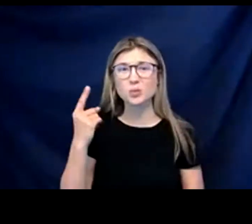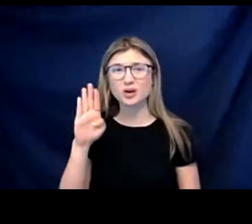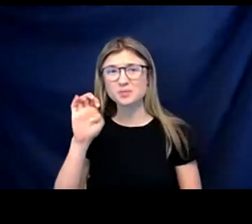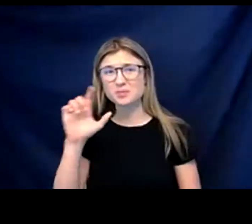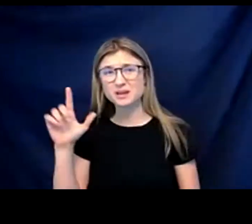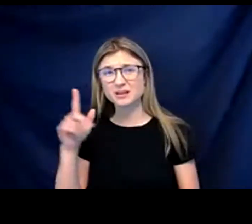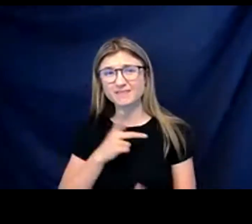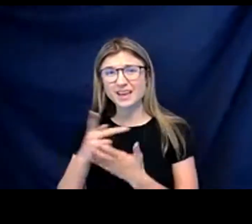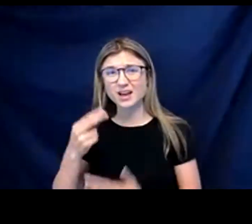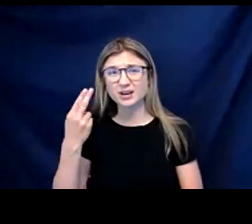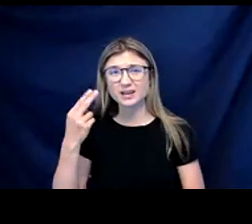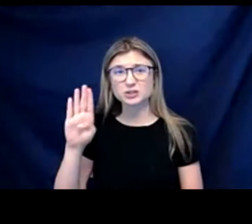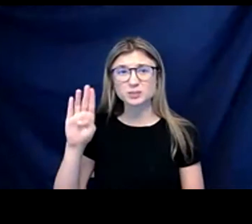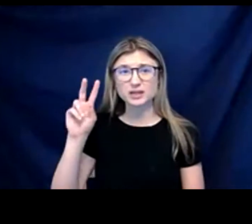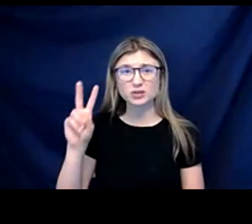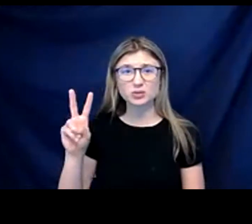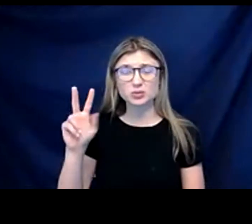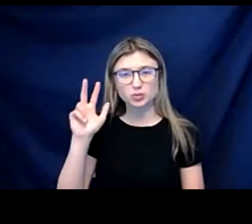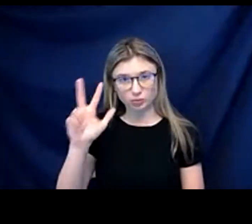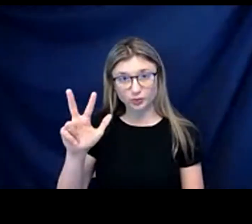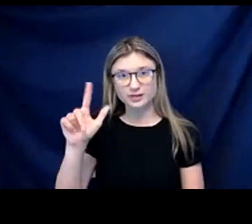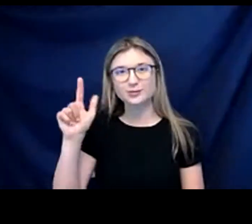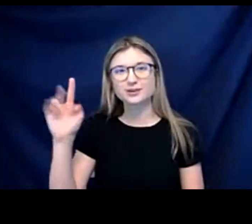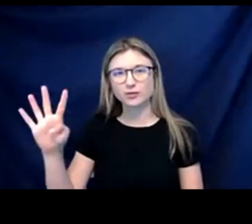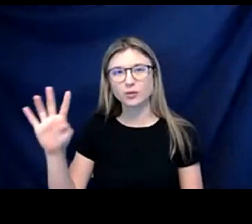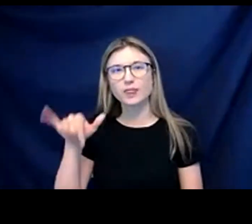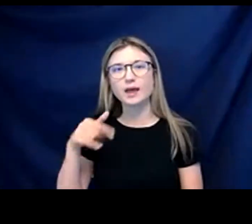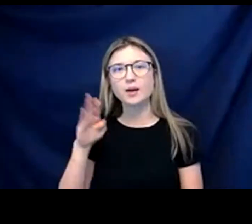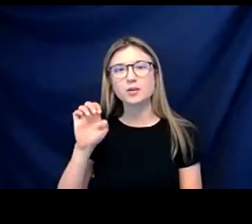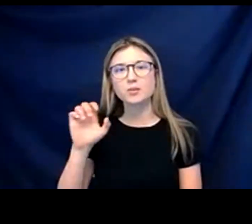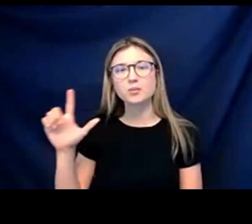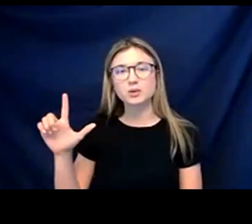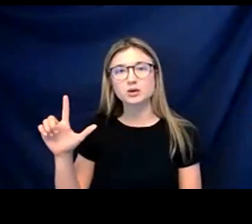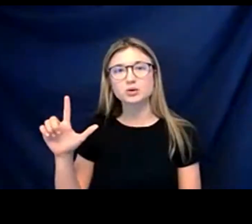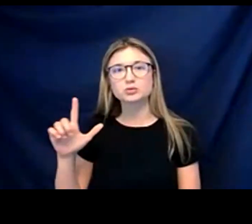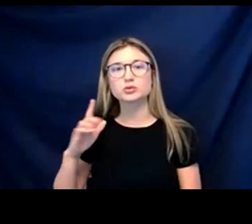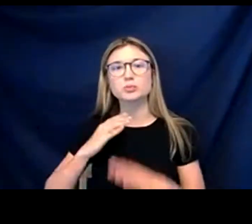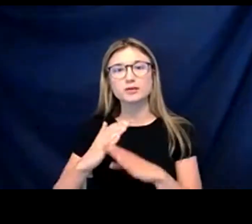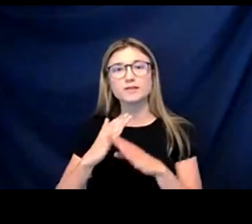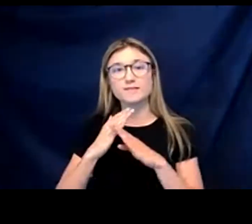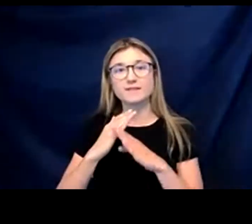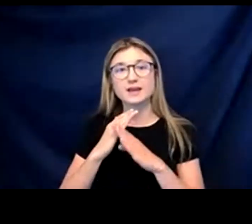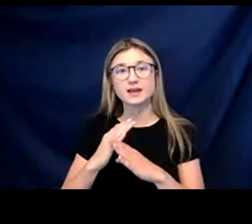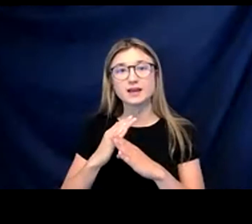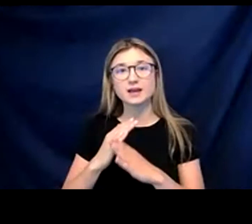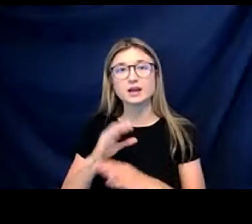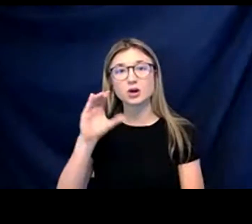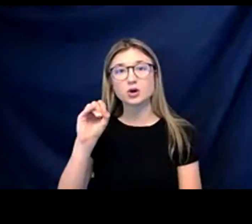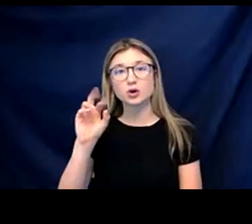HB 324. It was a bill to prohibit corporal punishment in public and secondary